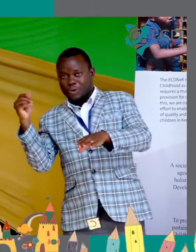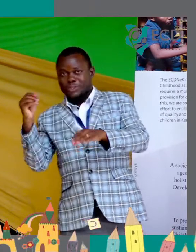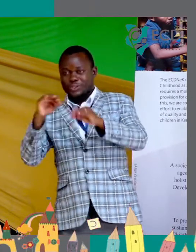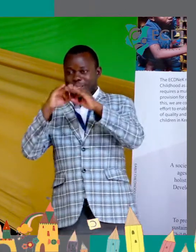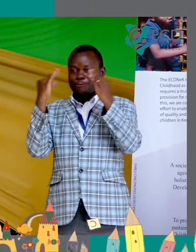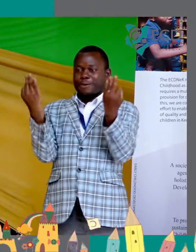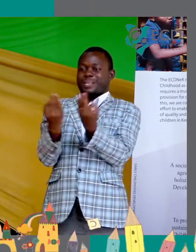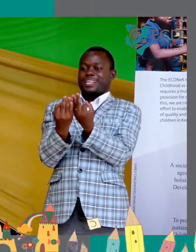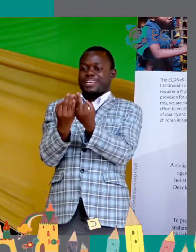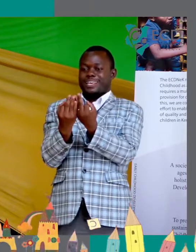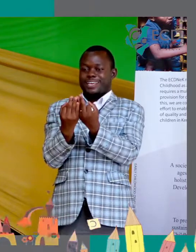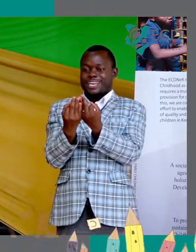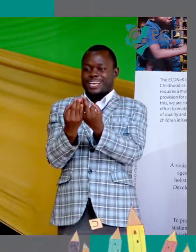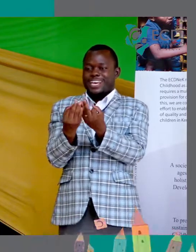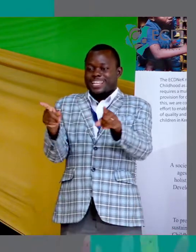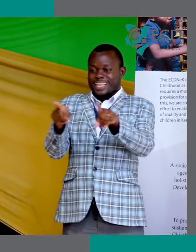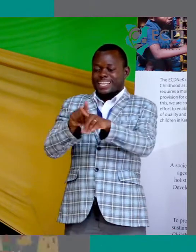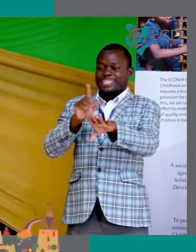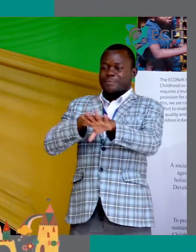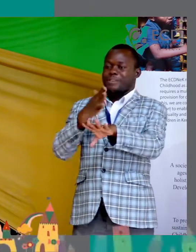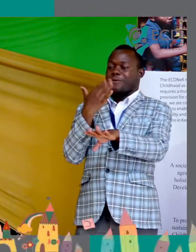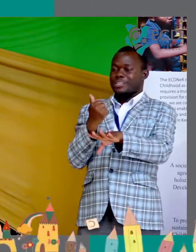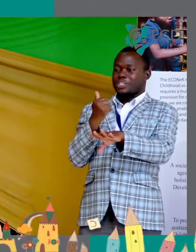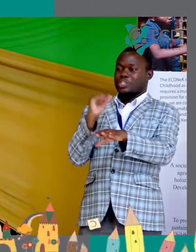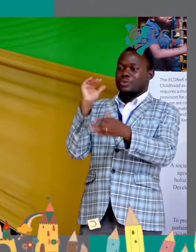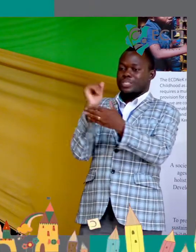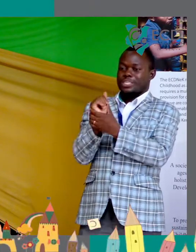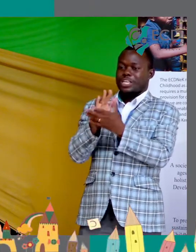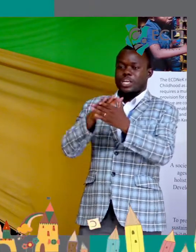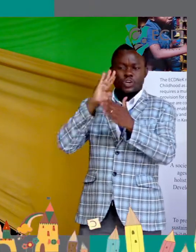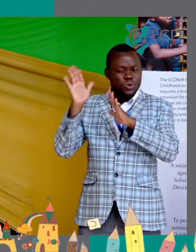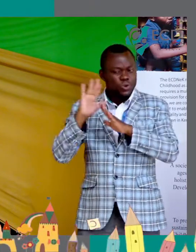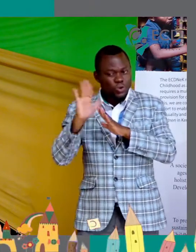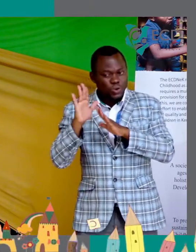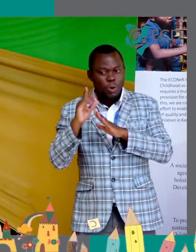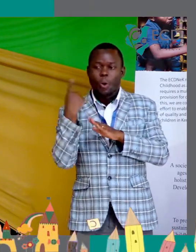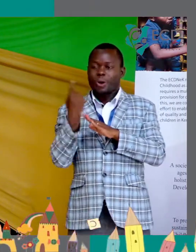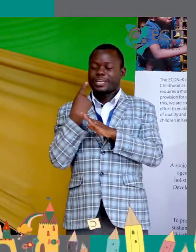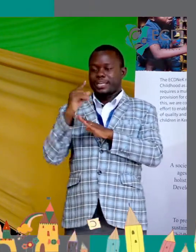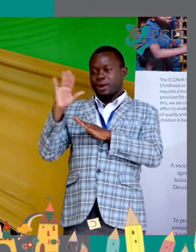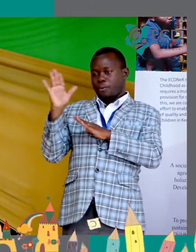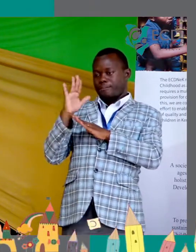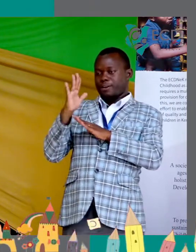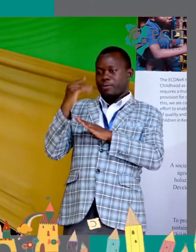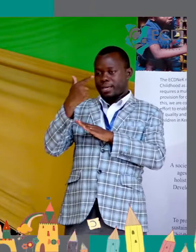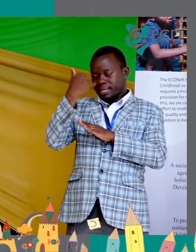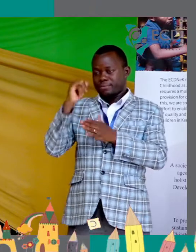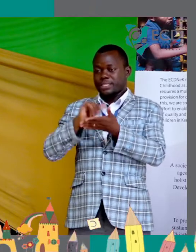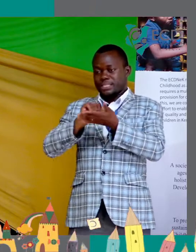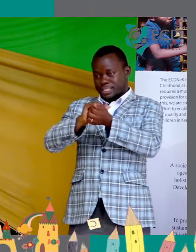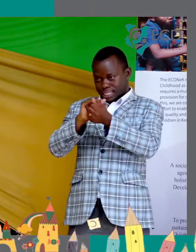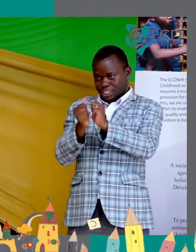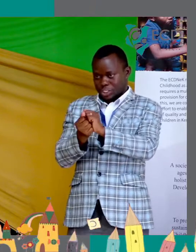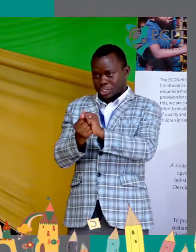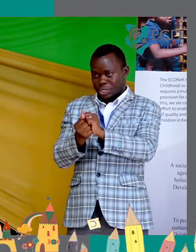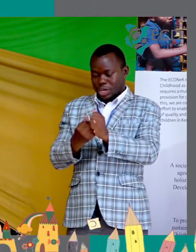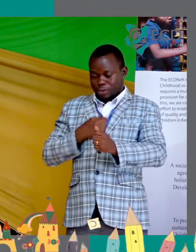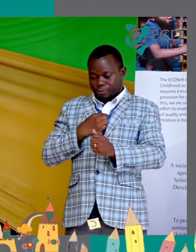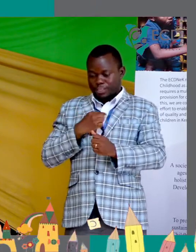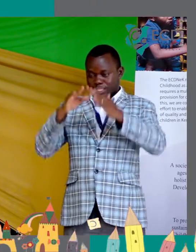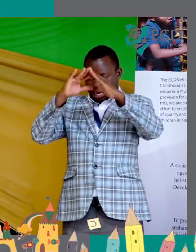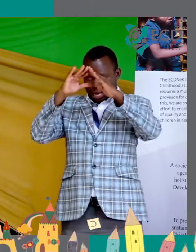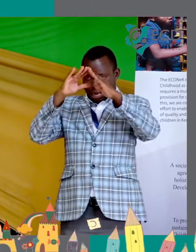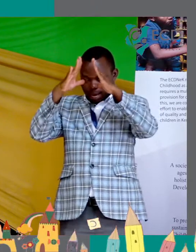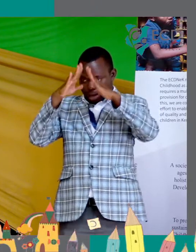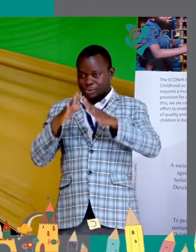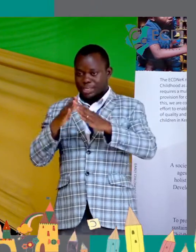And now you have to tell them, sorry, we can't greet. That again was a barrier to the routines that they were engaged in. You visit a household,